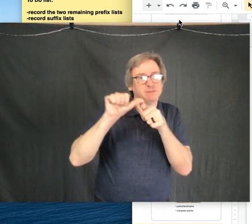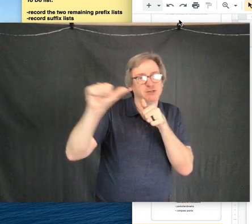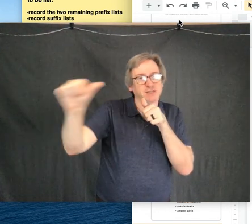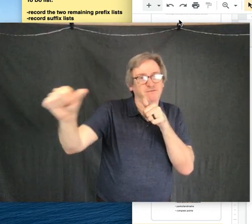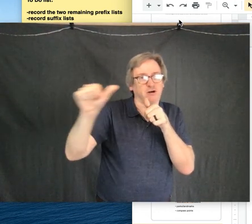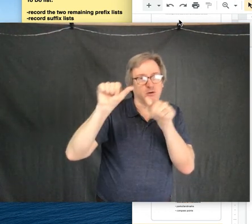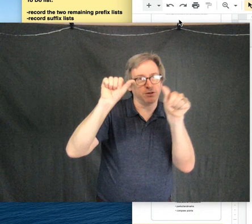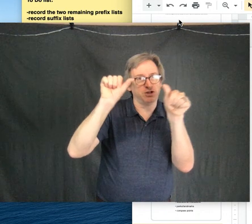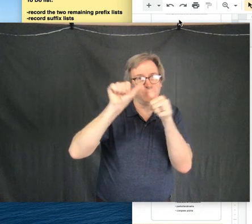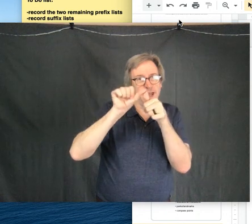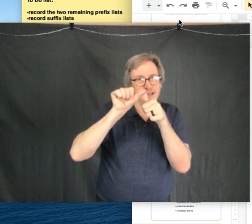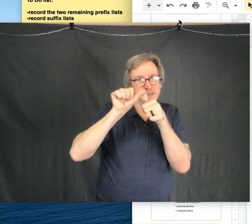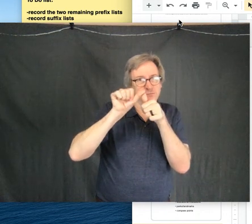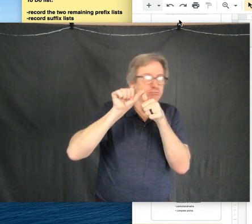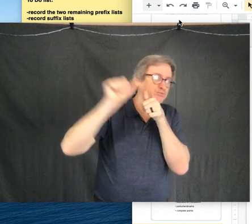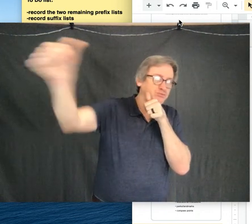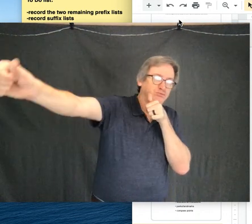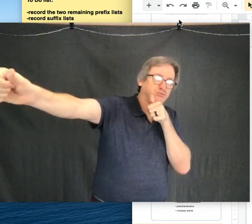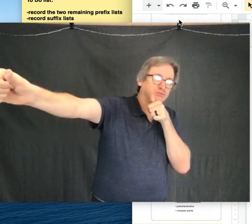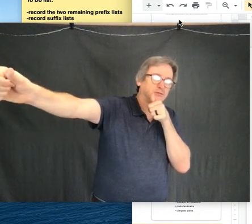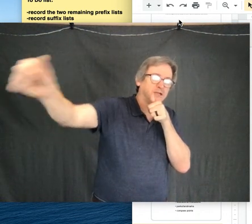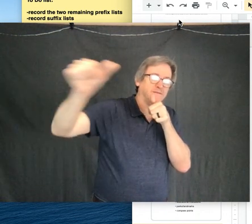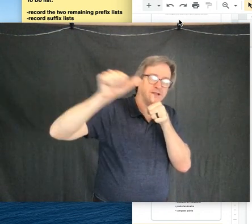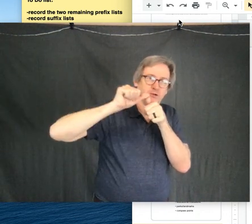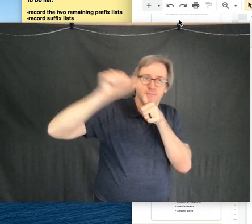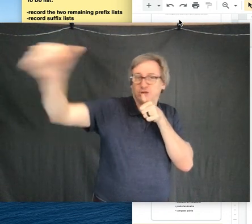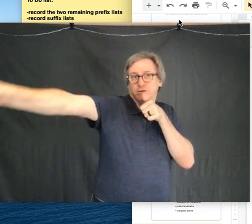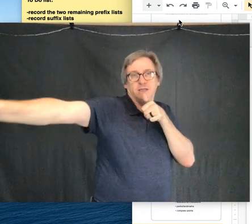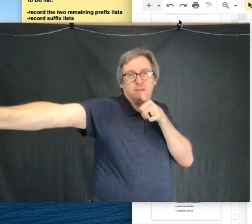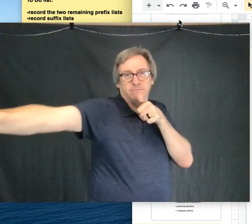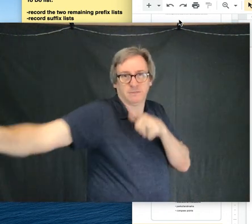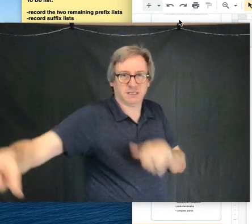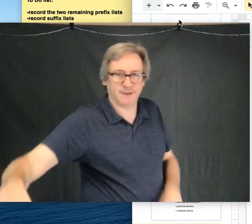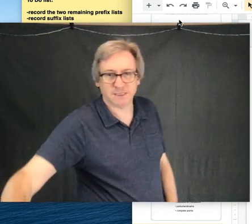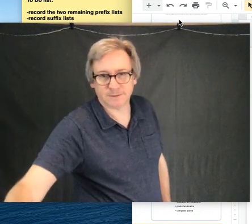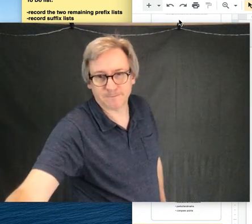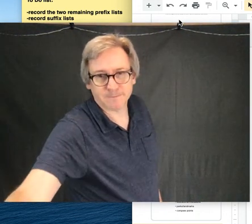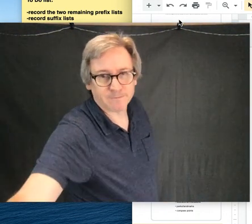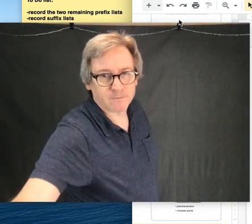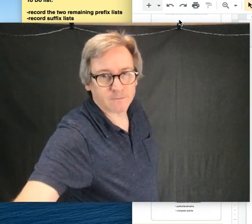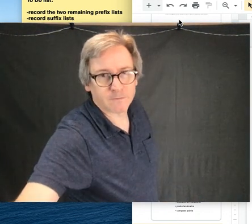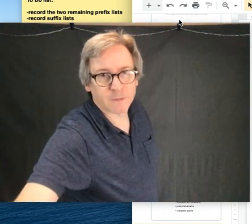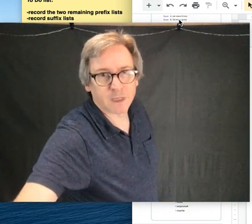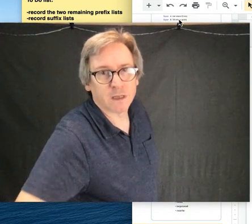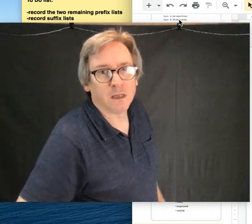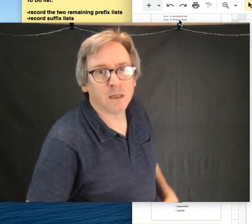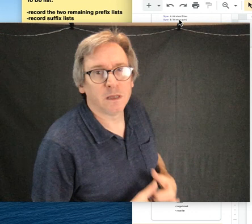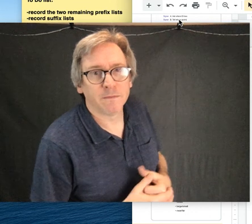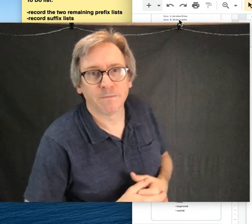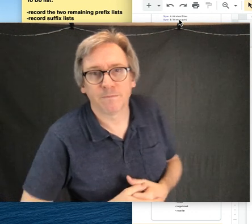and sometimes you'll see far with 2 A's, kind of like you're measuring the space.